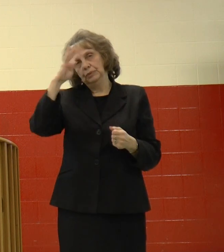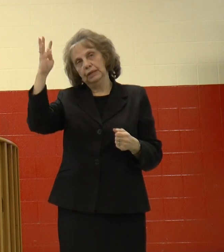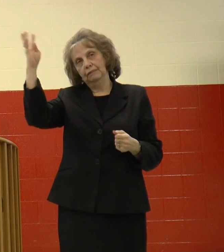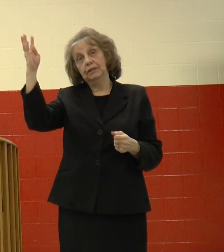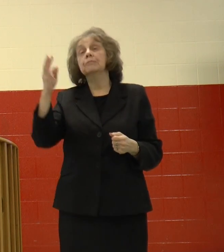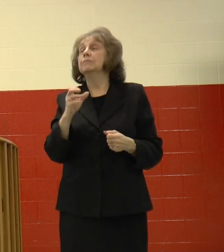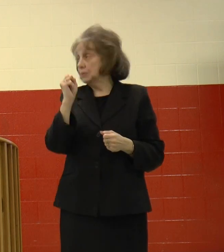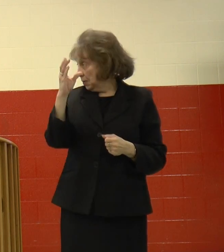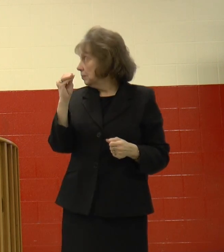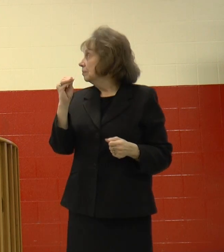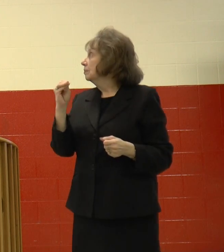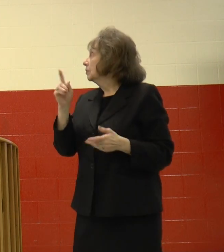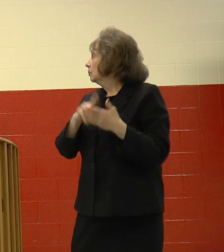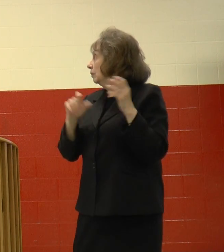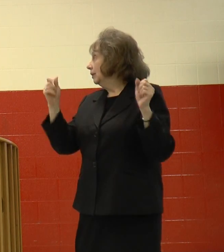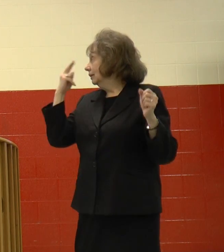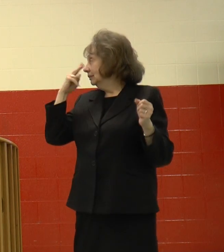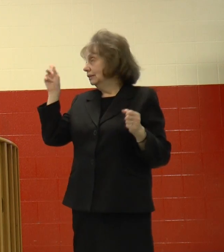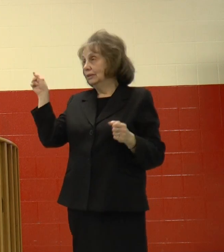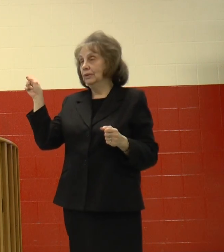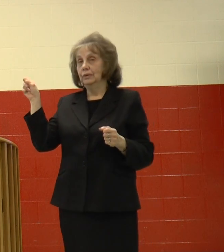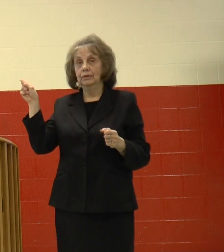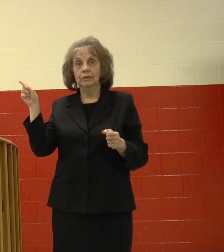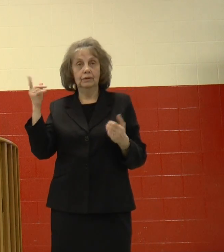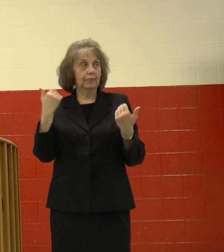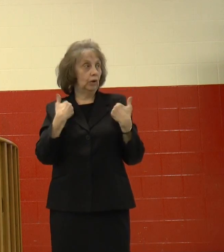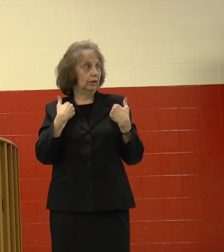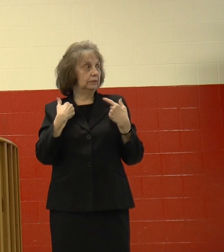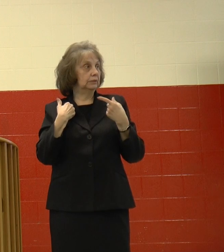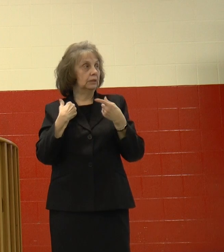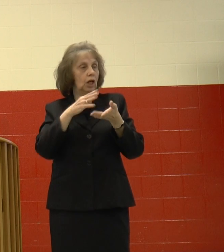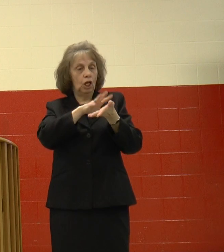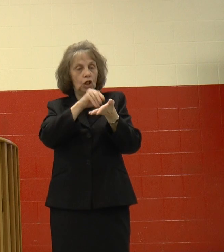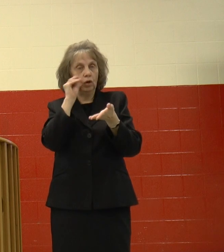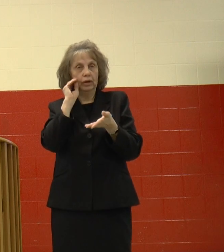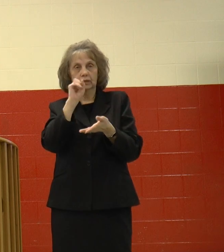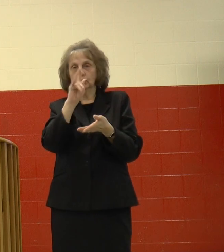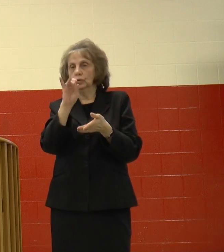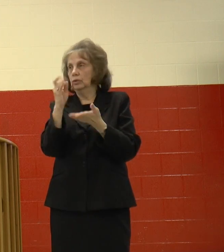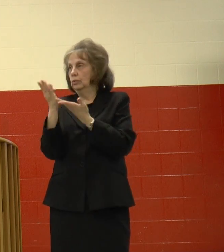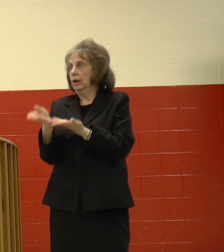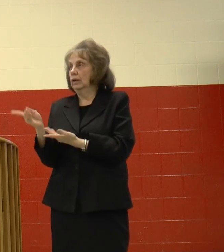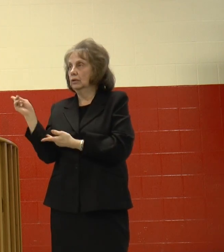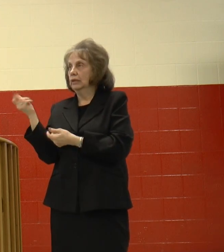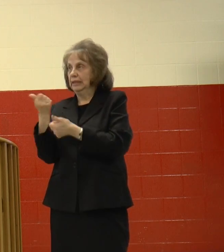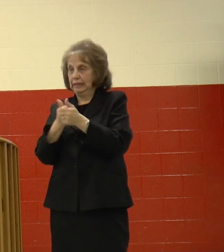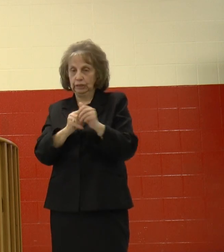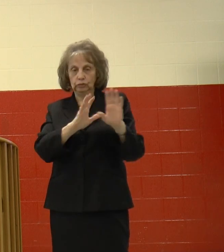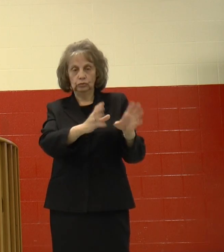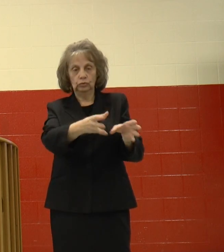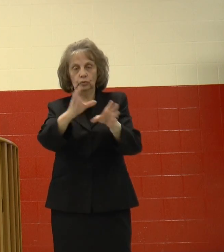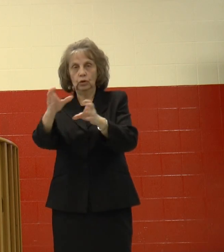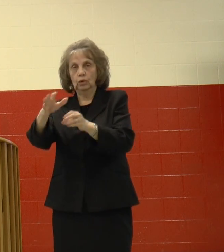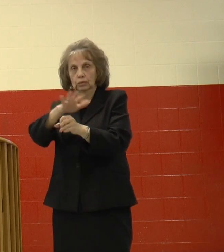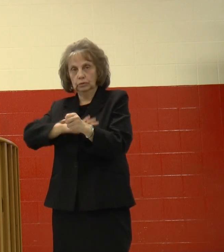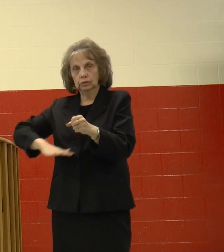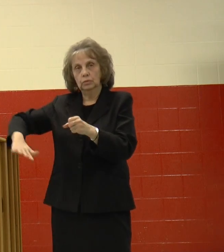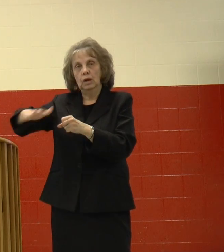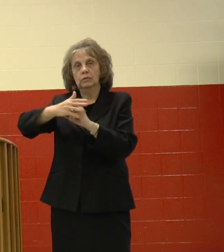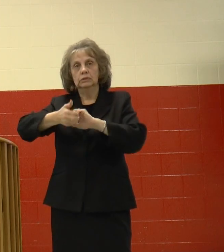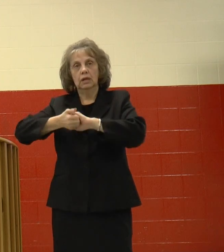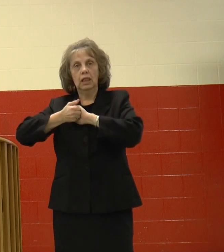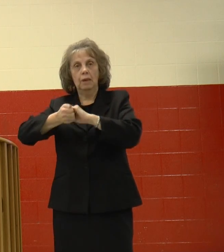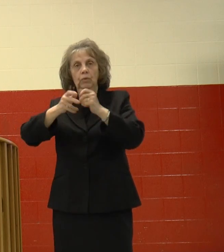And so what you can see is that there is learning studios right here. Each learning studio surrounds a collaboration